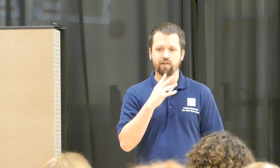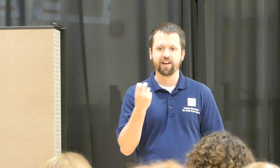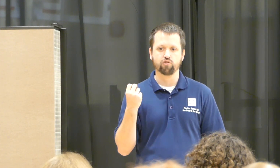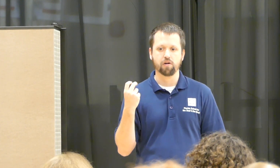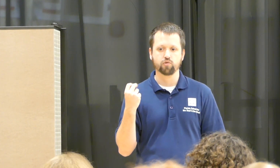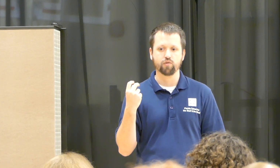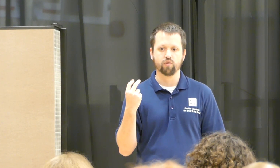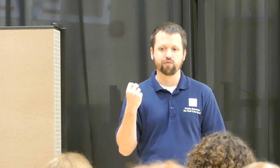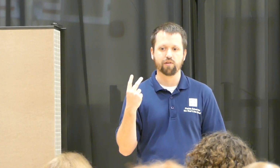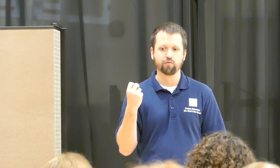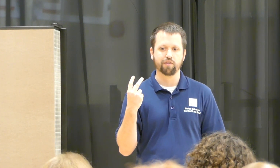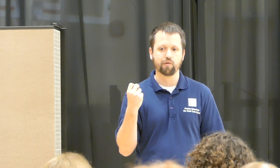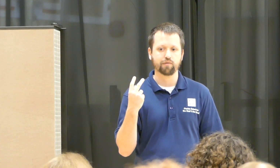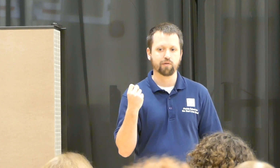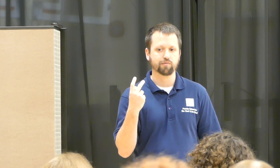now 12, 12, 12, 12, 12, 12,